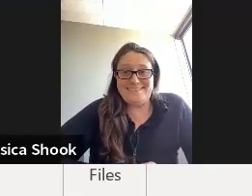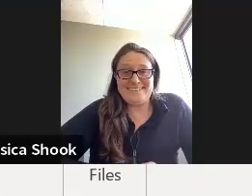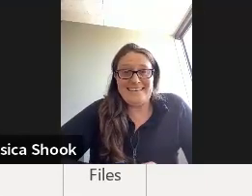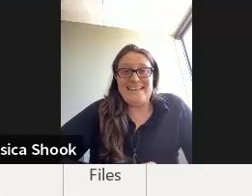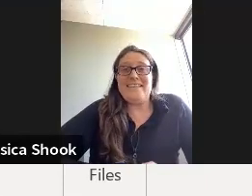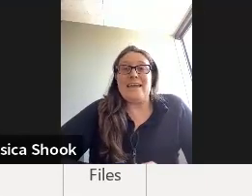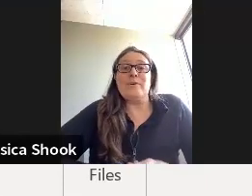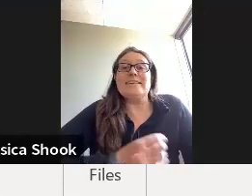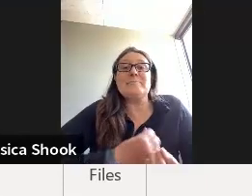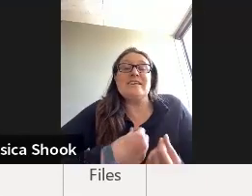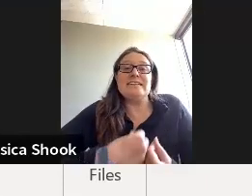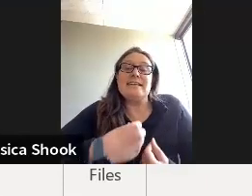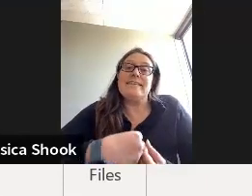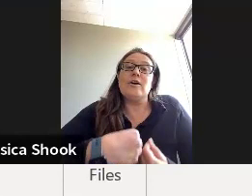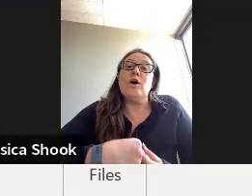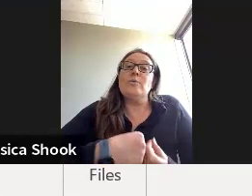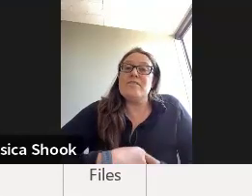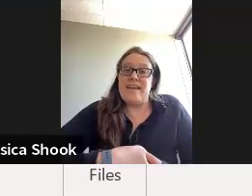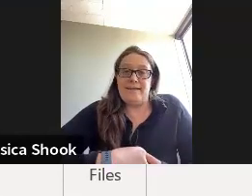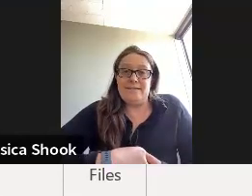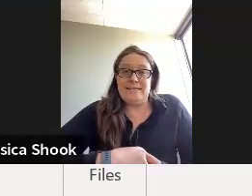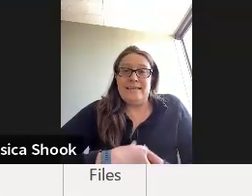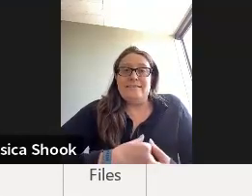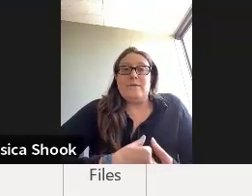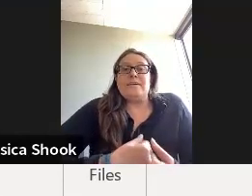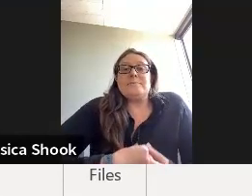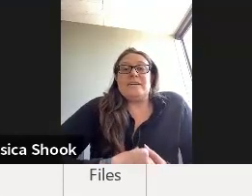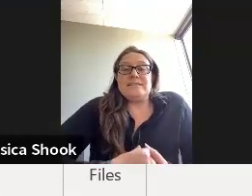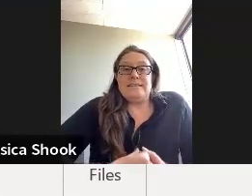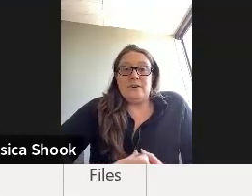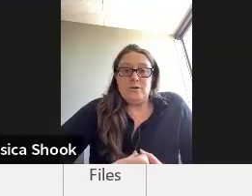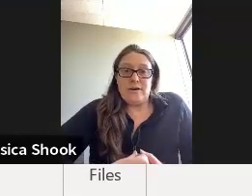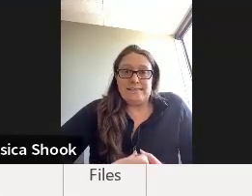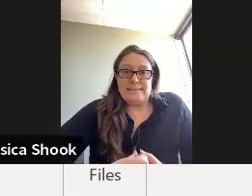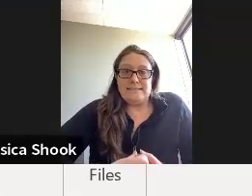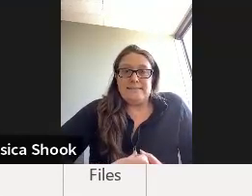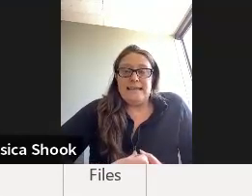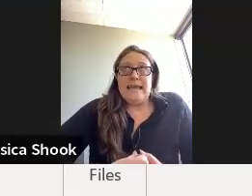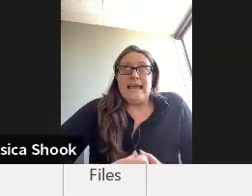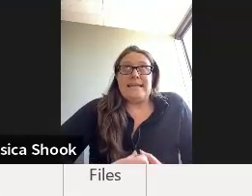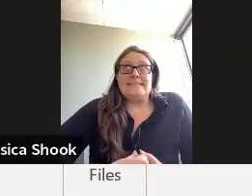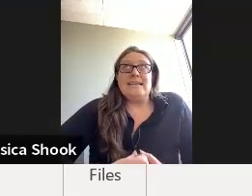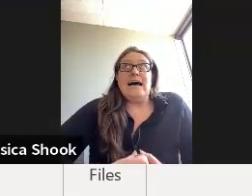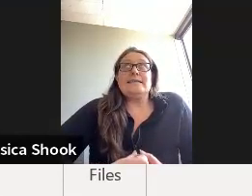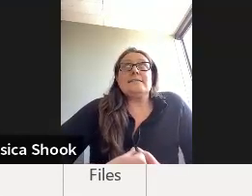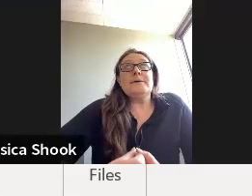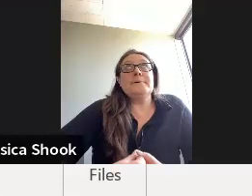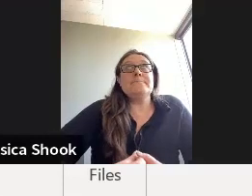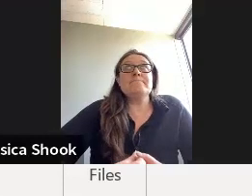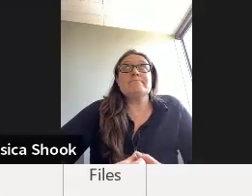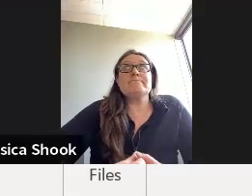me. They were experiencing their own thing. They were experiencing their own crisis. And it's